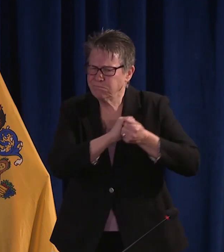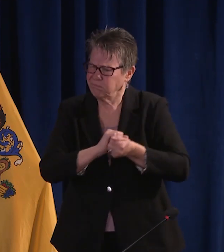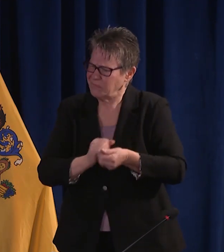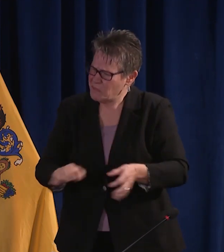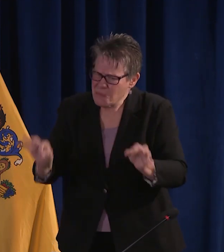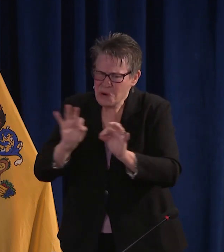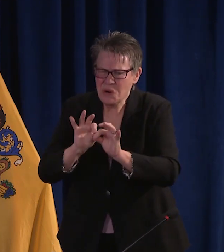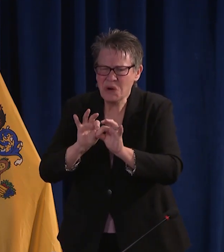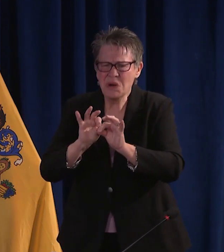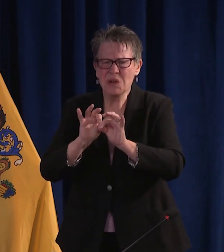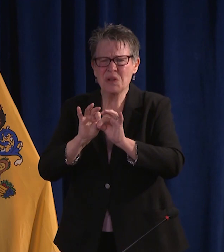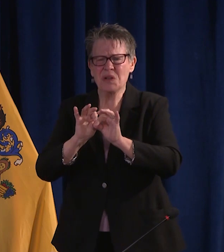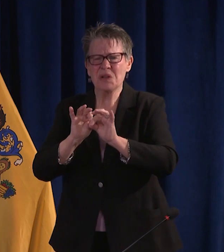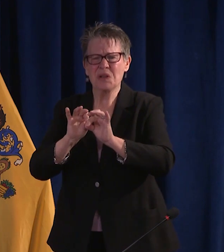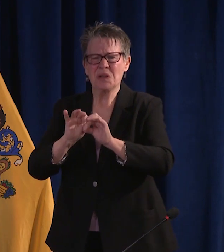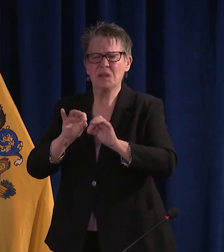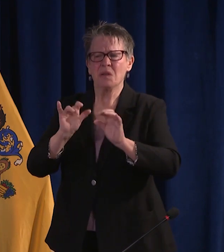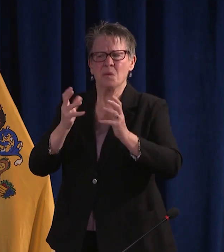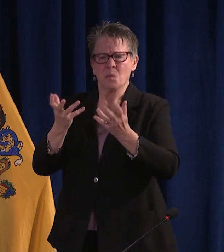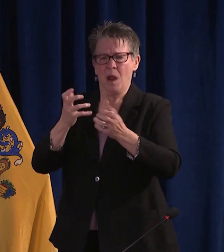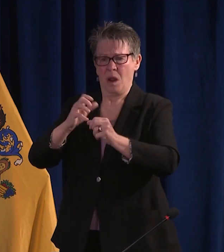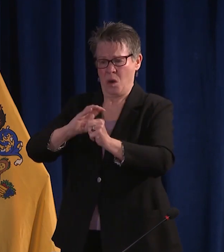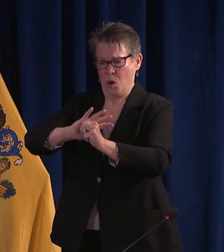are consistent in our approach.